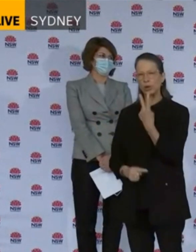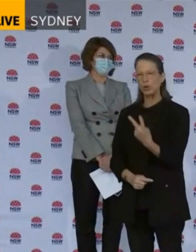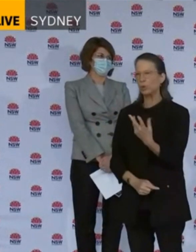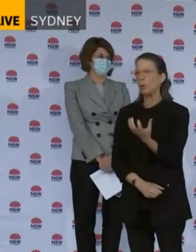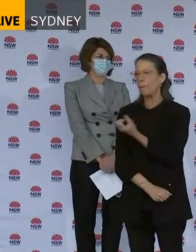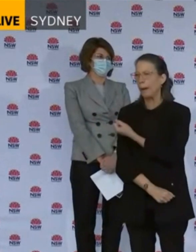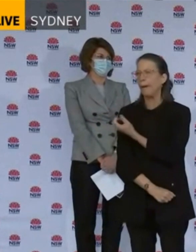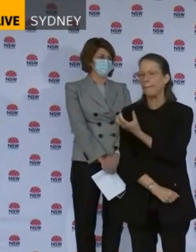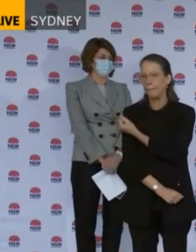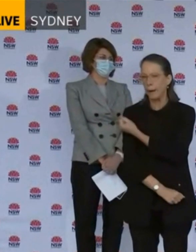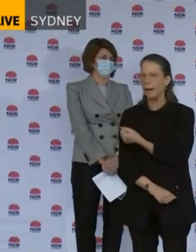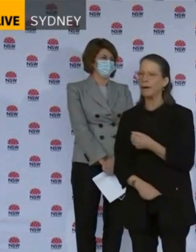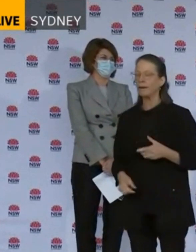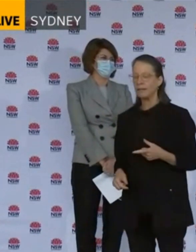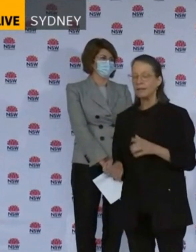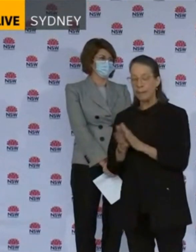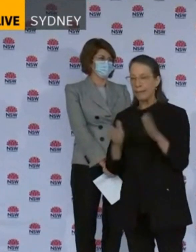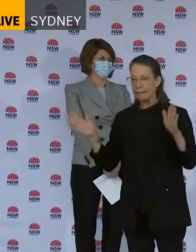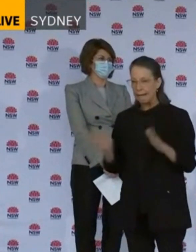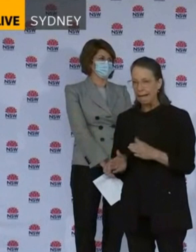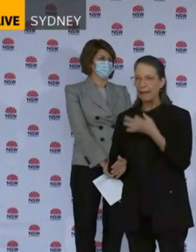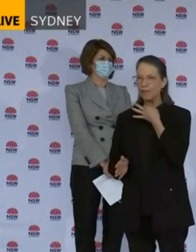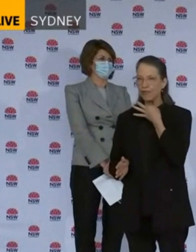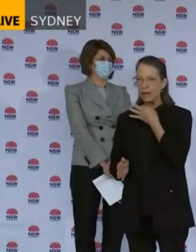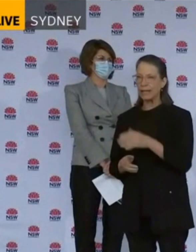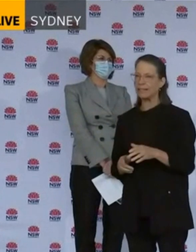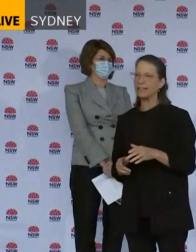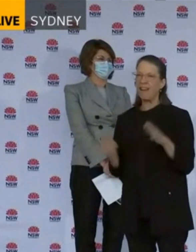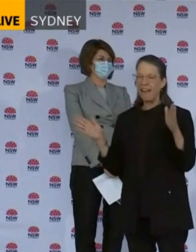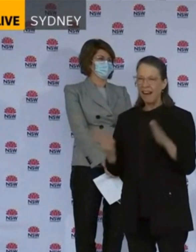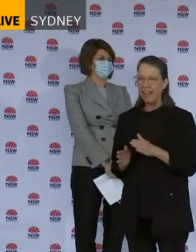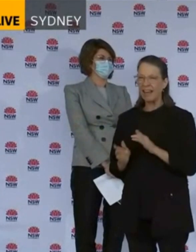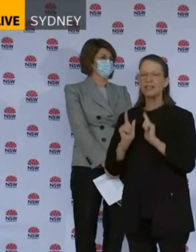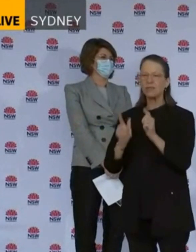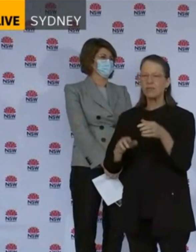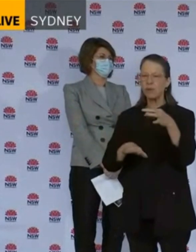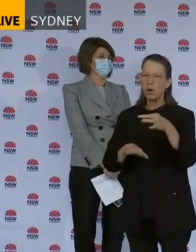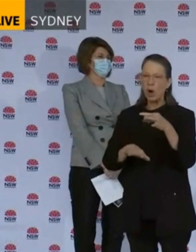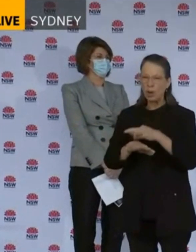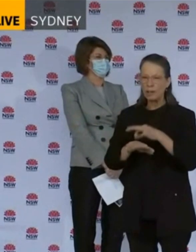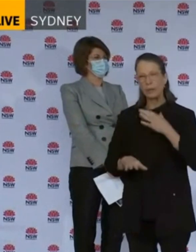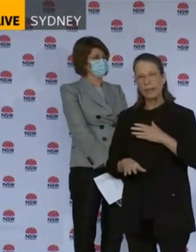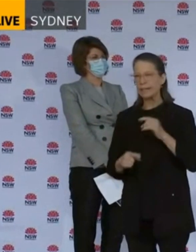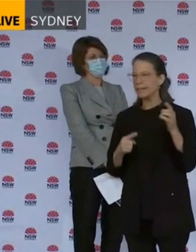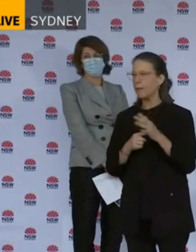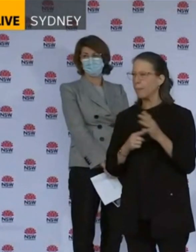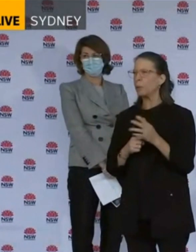particularly hospitalisation, including against the Delta strain. So having those 2 doses is essential.